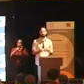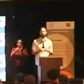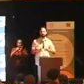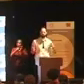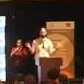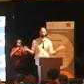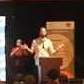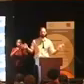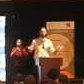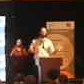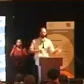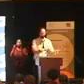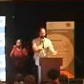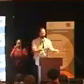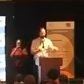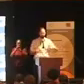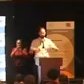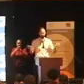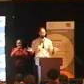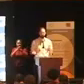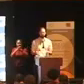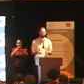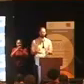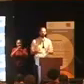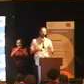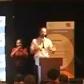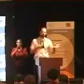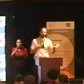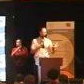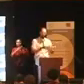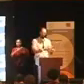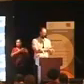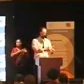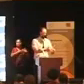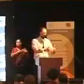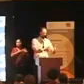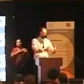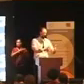cloud vendors in the world. Without a doubt. And so